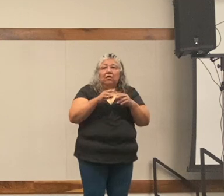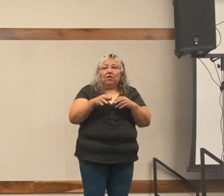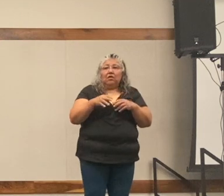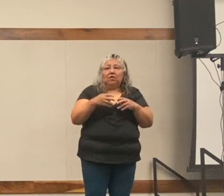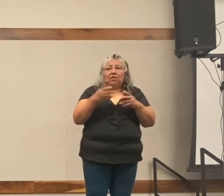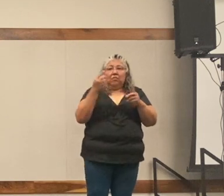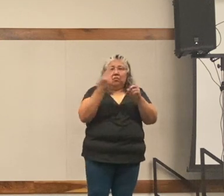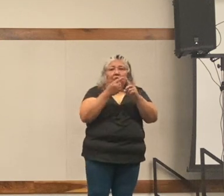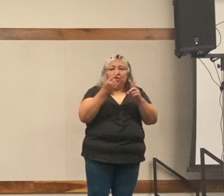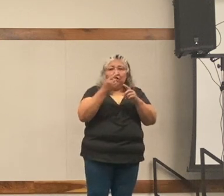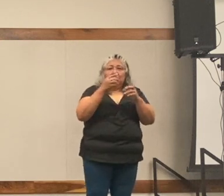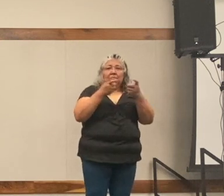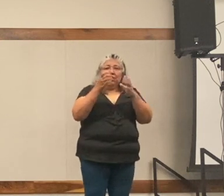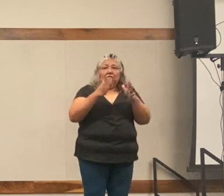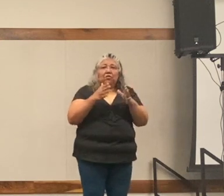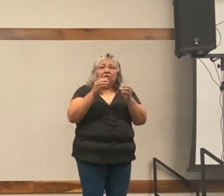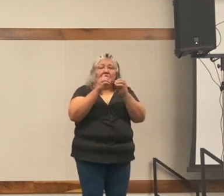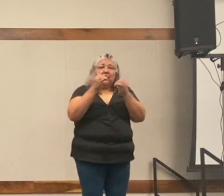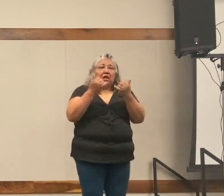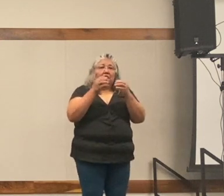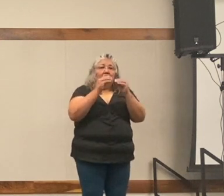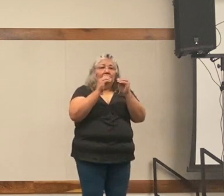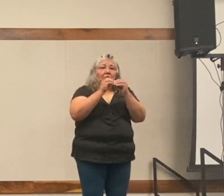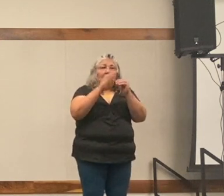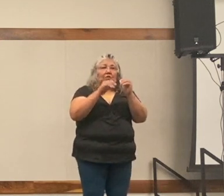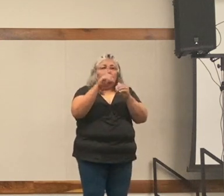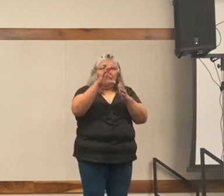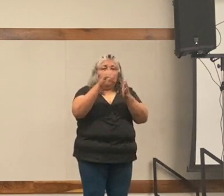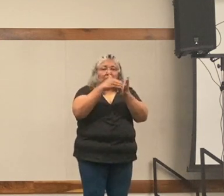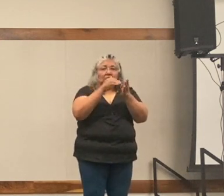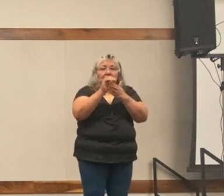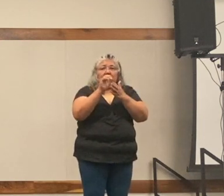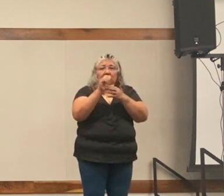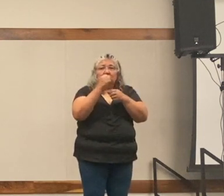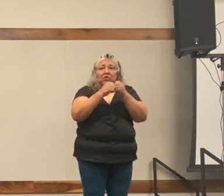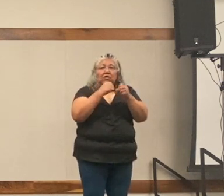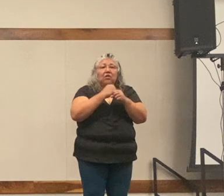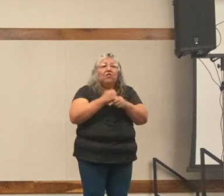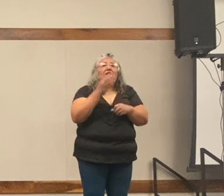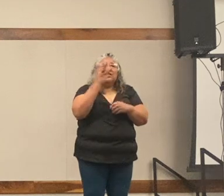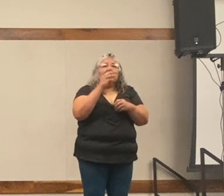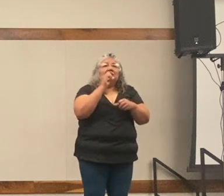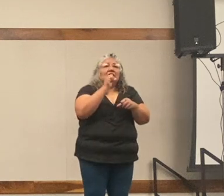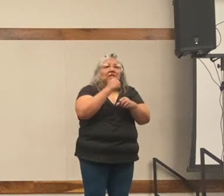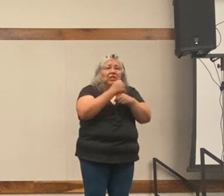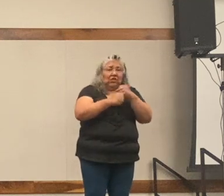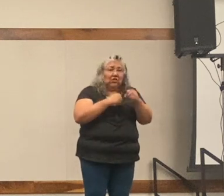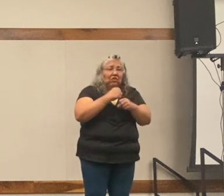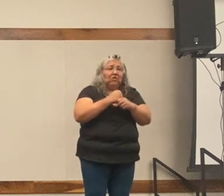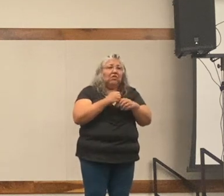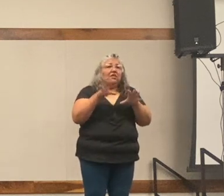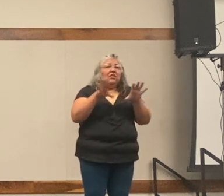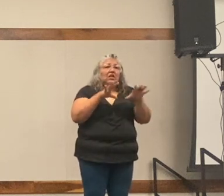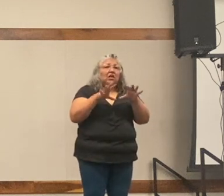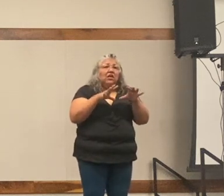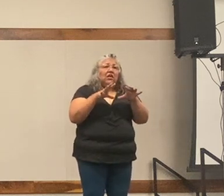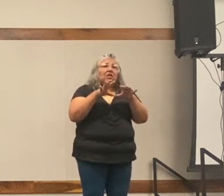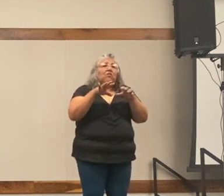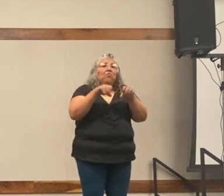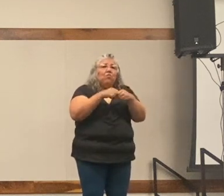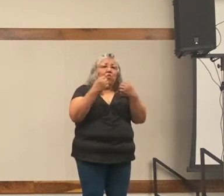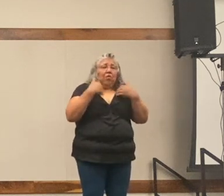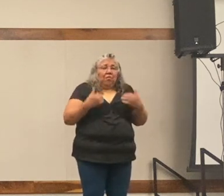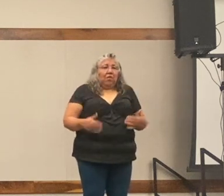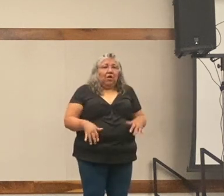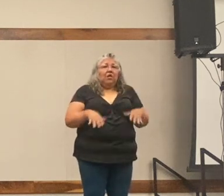is now making over six figures a year. Listen to this. For 16 years, he did hard labor with a broken body, but he prayed